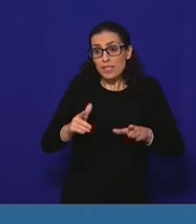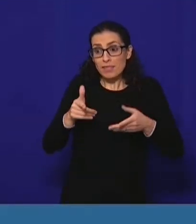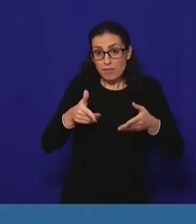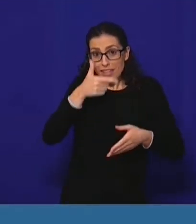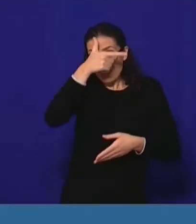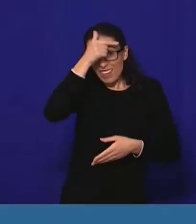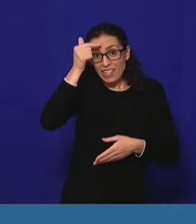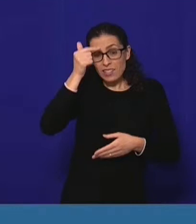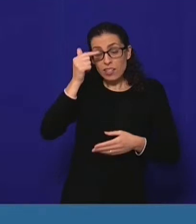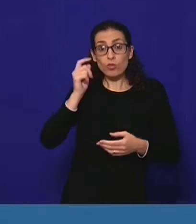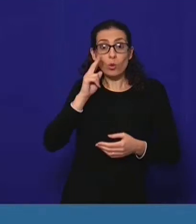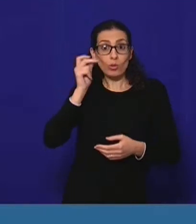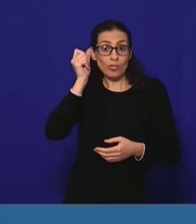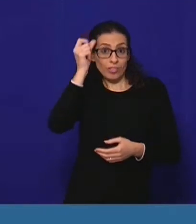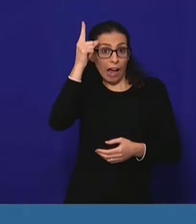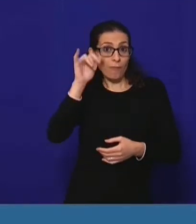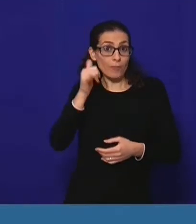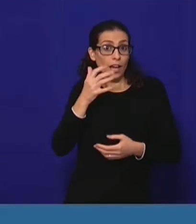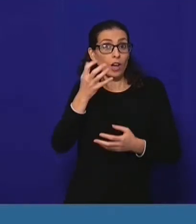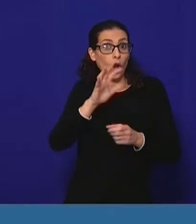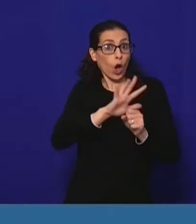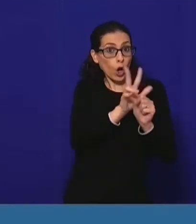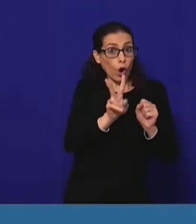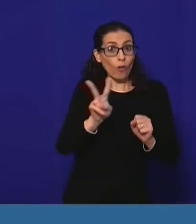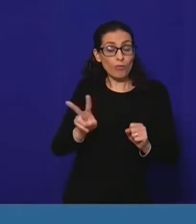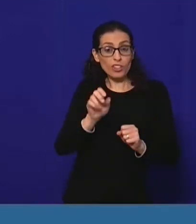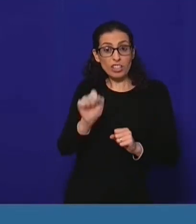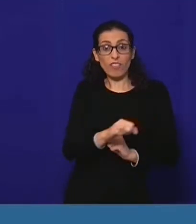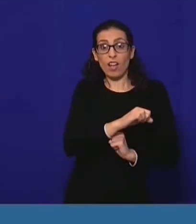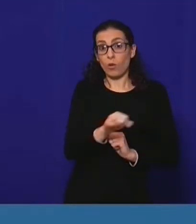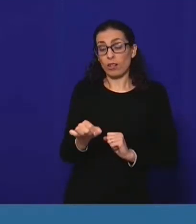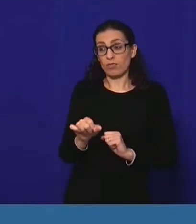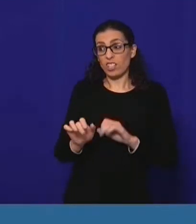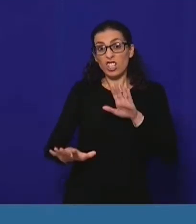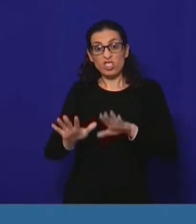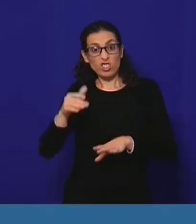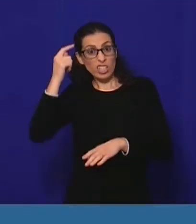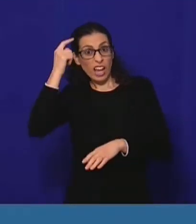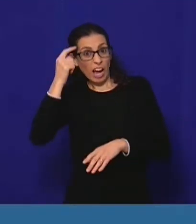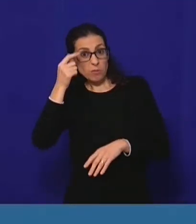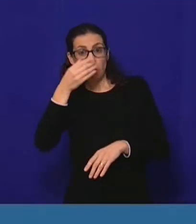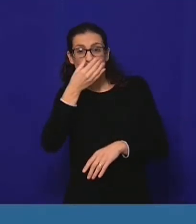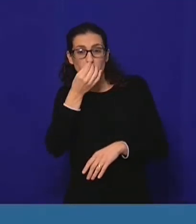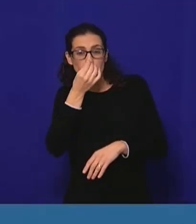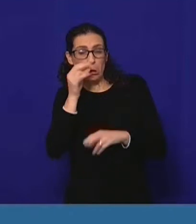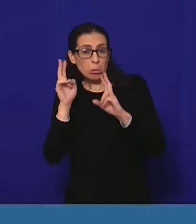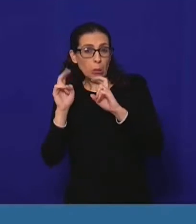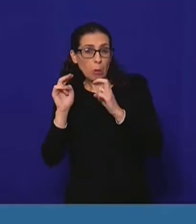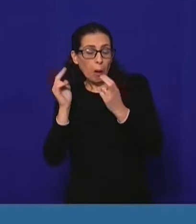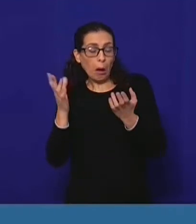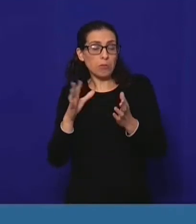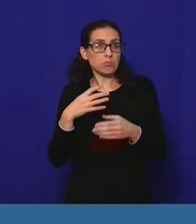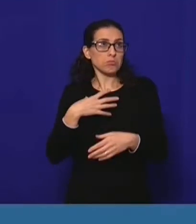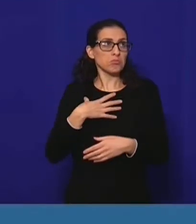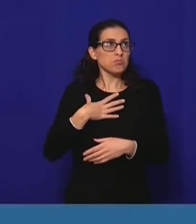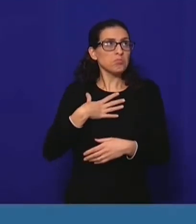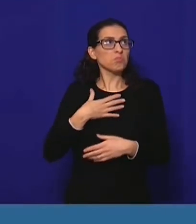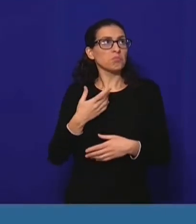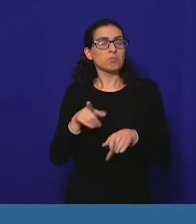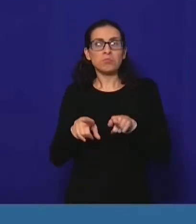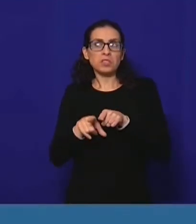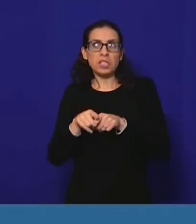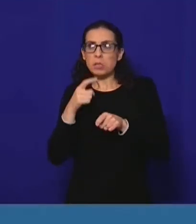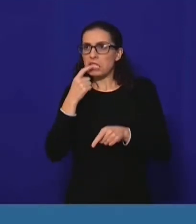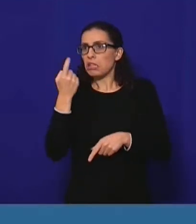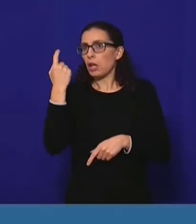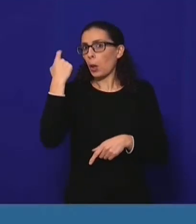tkun taf jekk kienx COVID. Ħafna nies jaħsbu li huwa rrieħ komuni għaliex probbli sena l-oħra kellhom sintomi l-istess, però